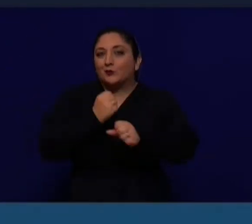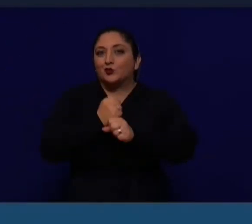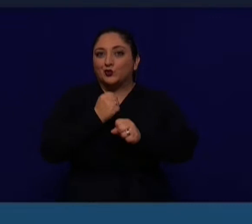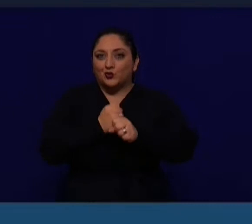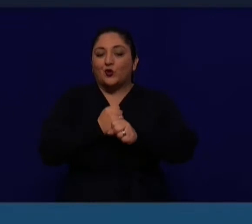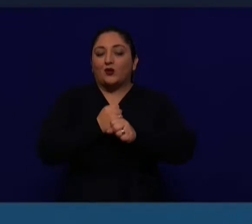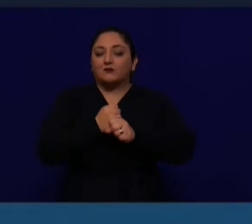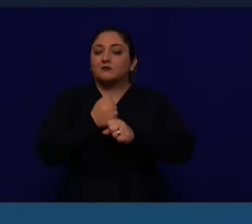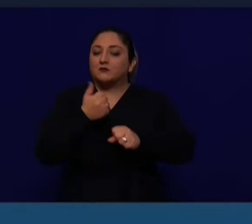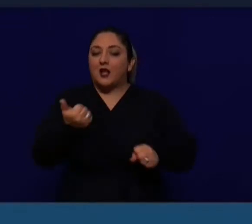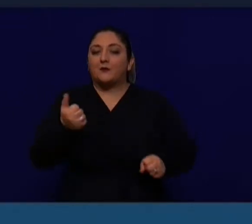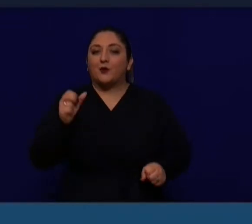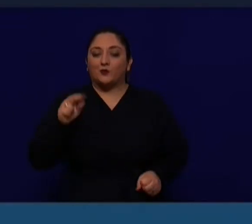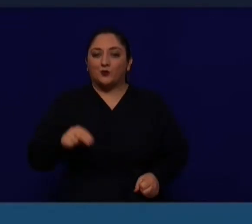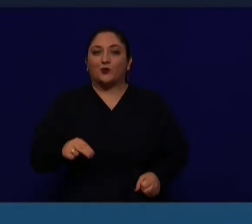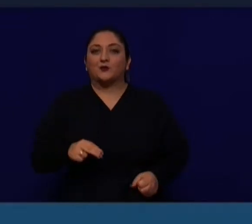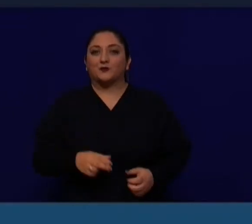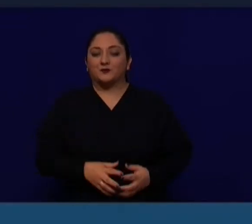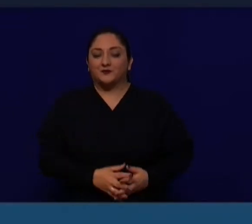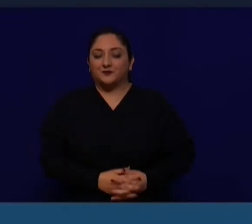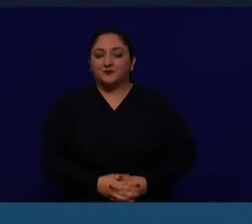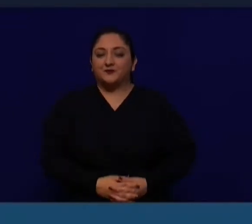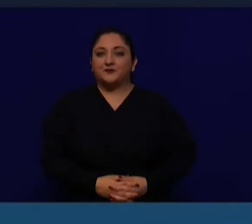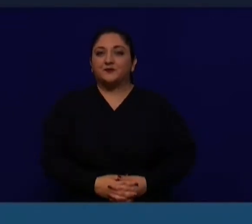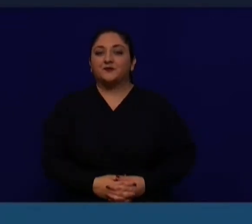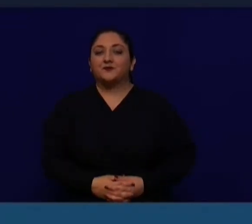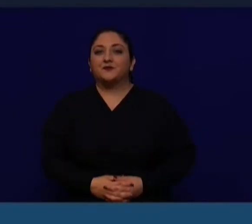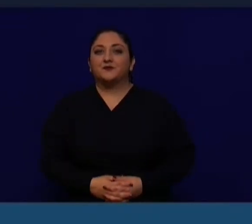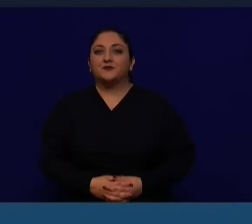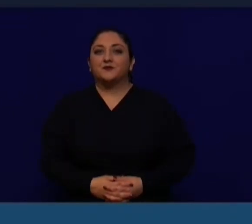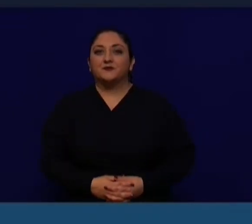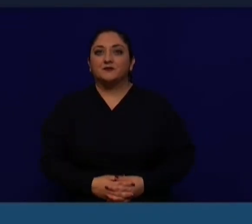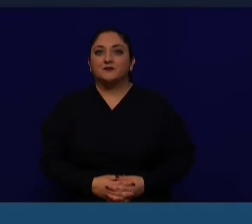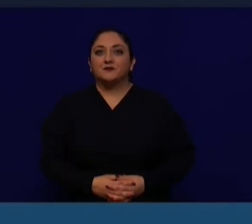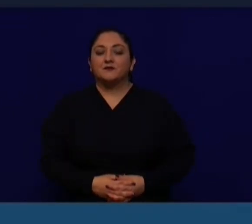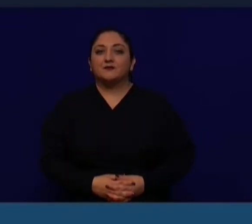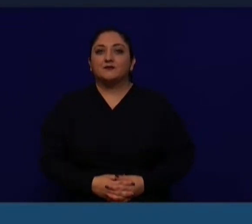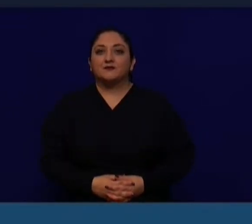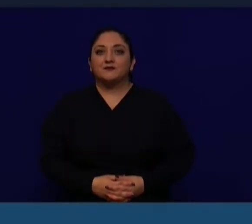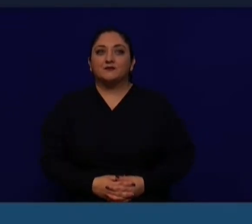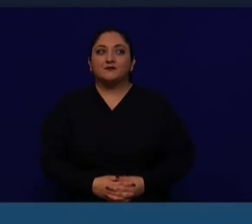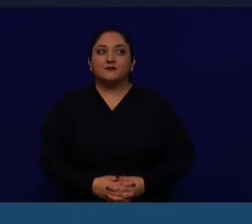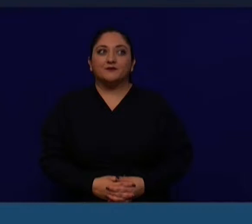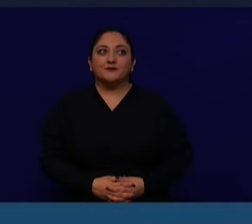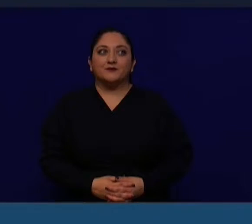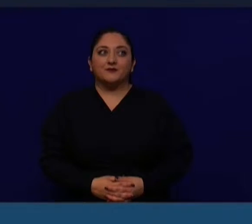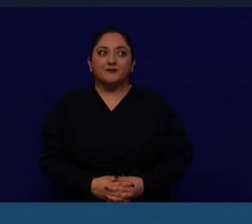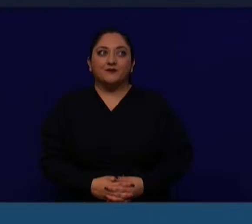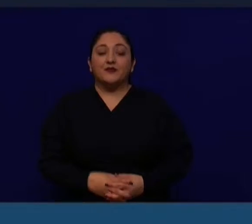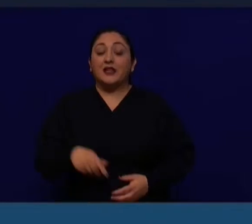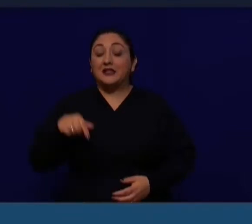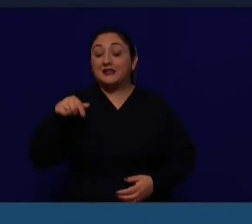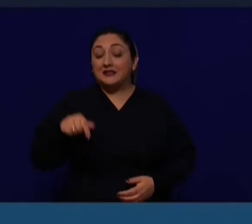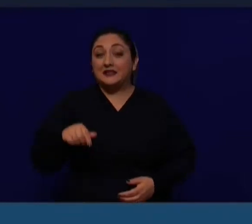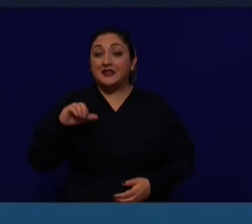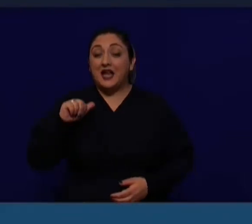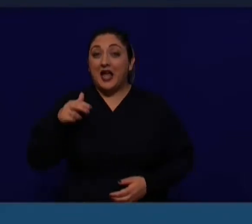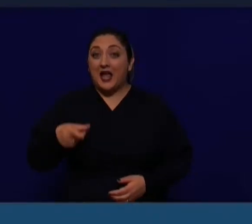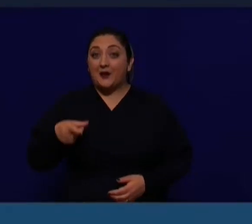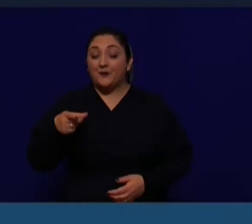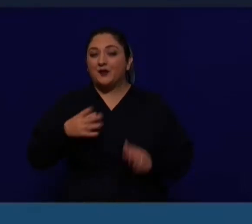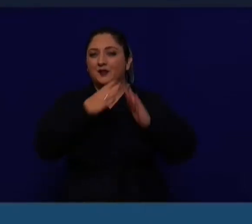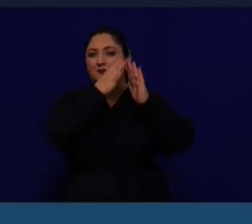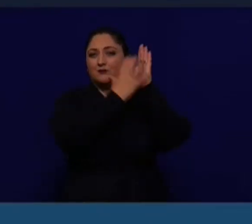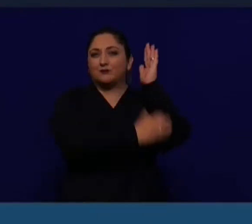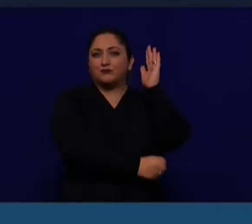anke barra minn Malta u x-xogħol għaddej tajjeb fuq dak l-aspett ukoll. Fatti aħna dil-Contact Tracing App kellna download